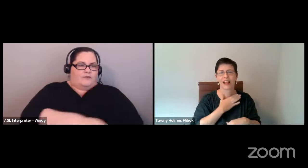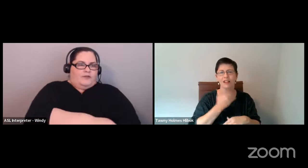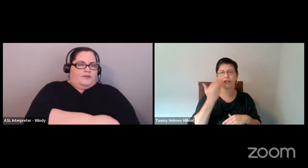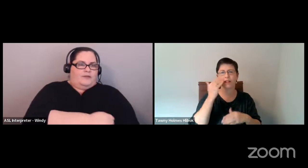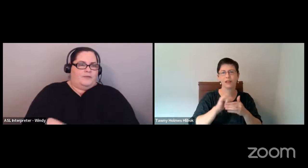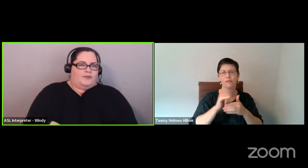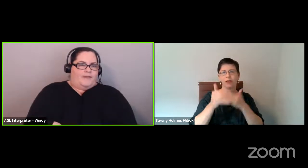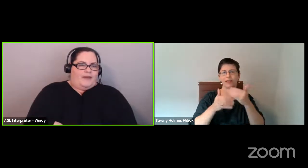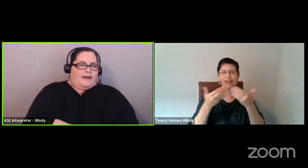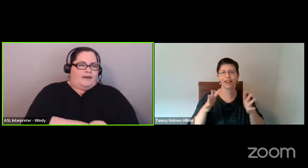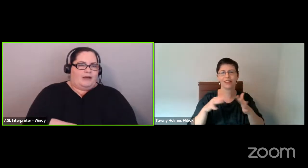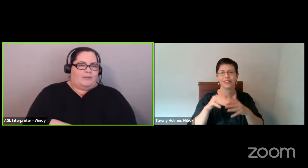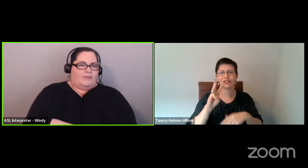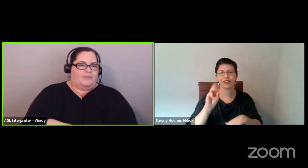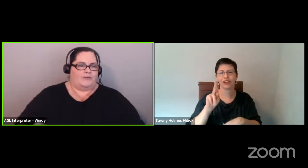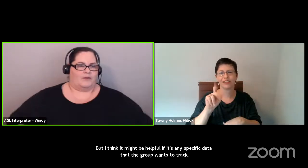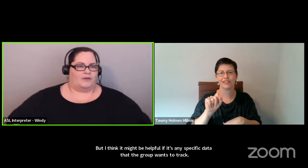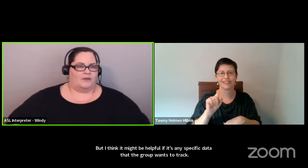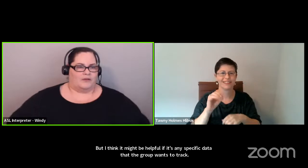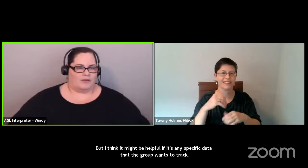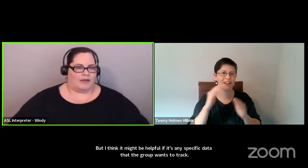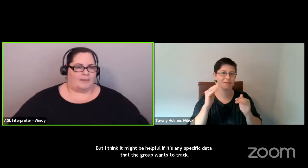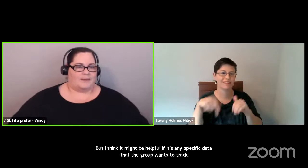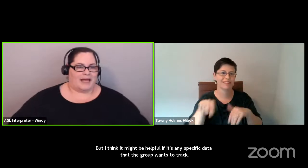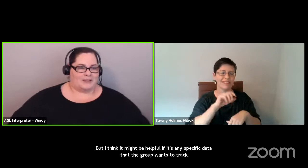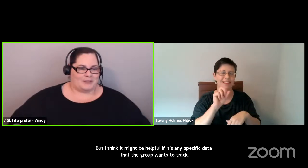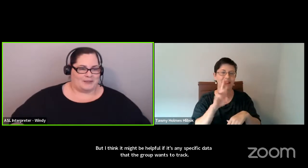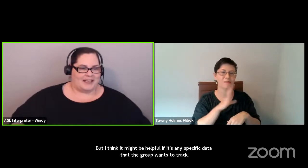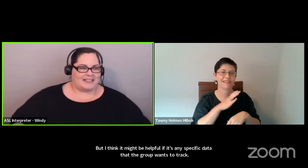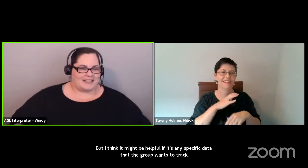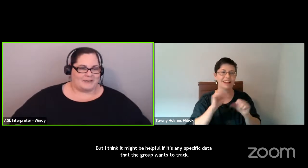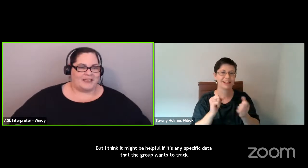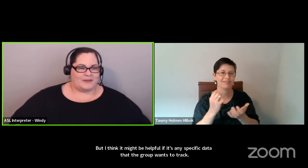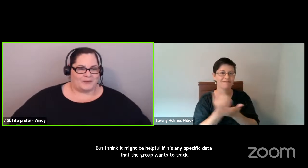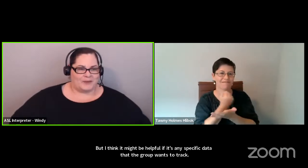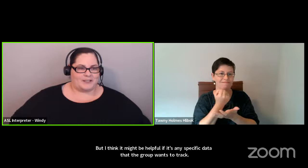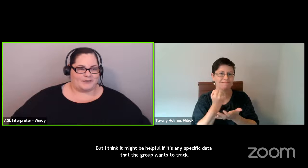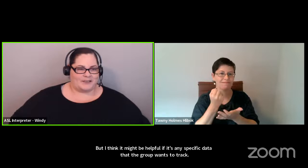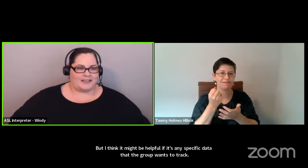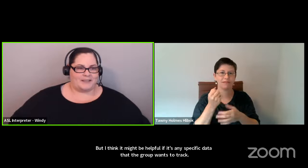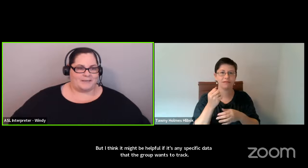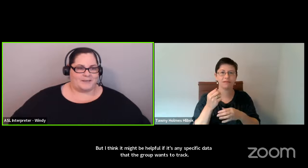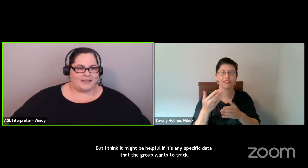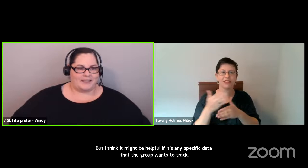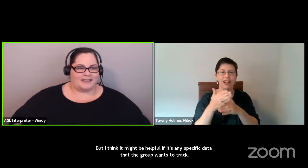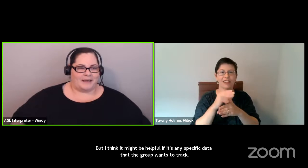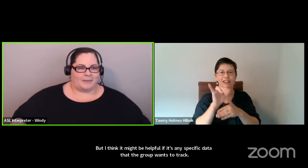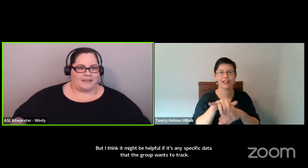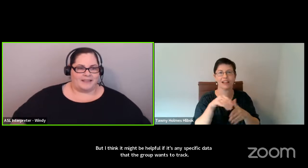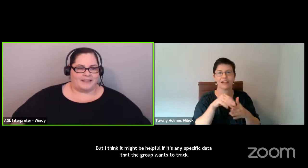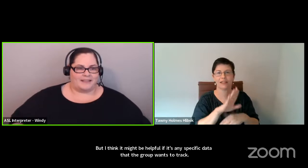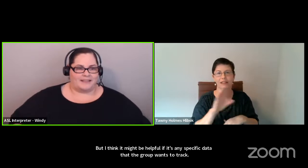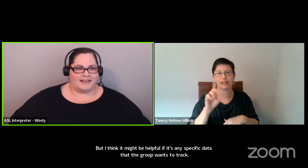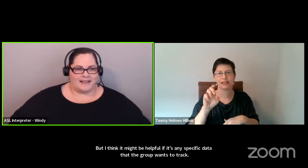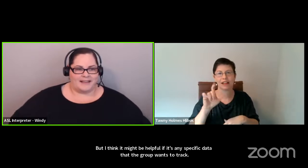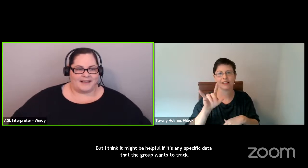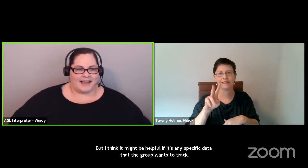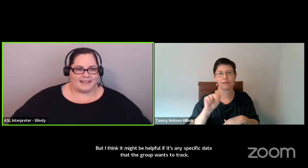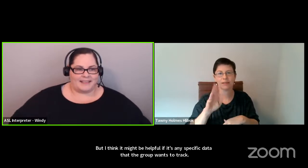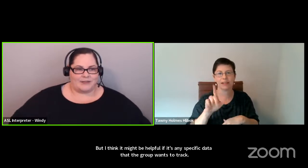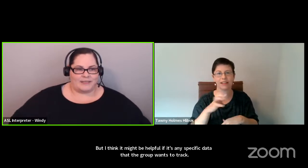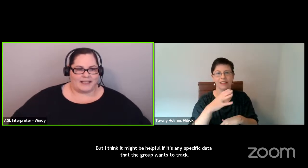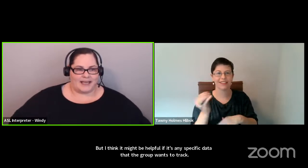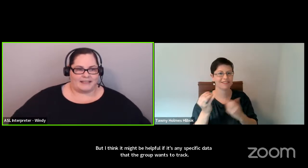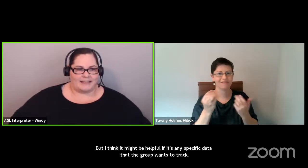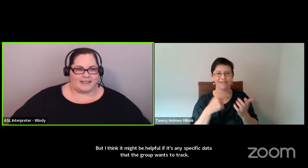Thank you for your input on that. I'm glad there's a process already in the works. Hopefully the subcommittee can capitalize on